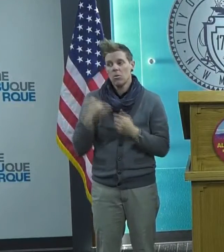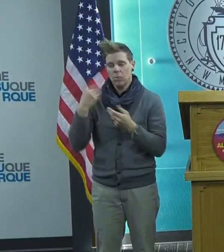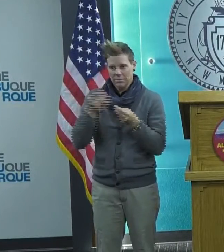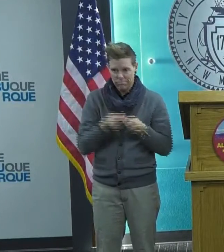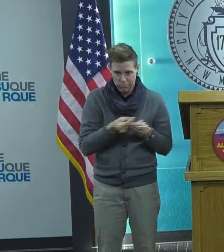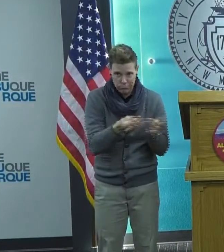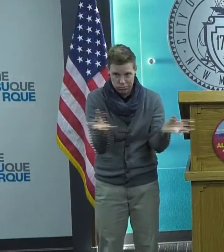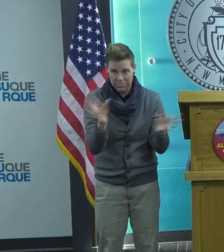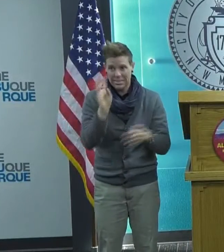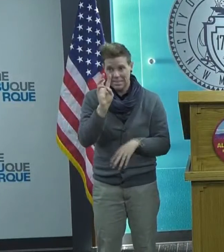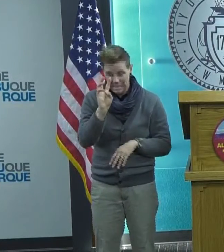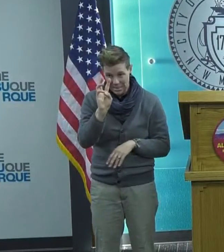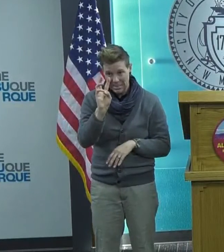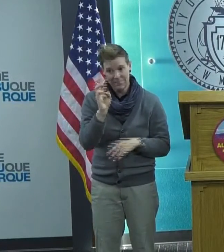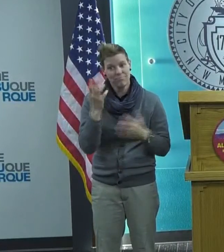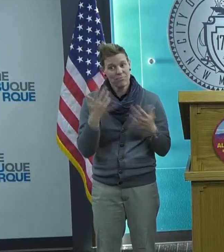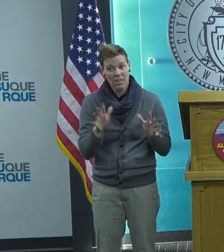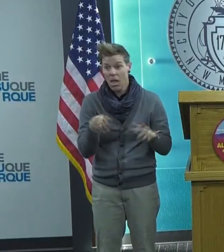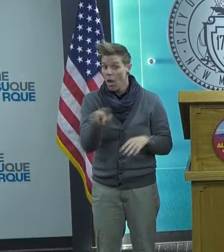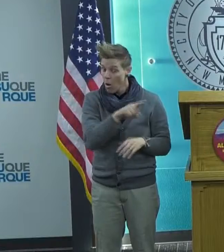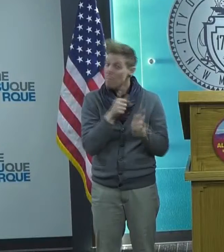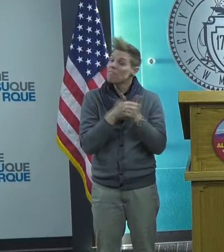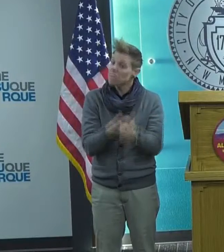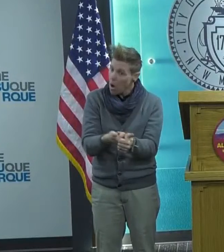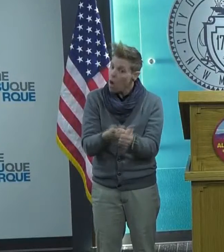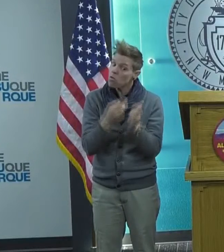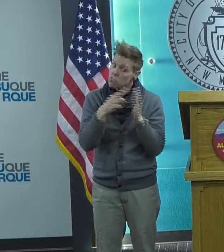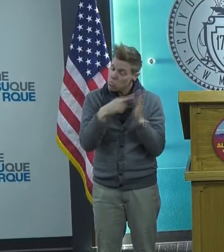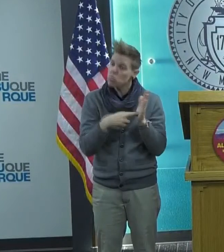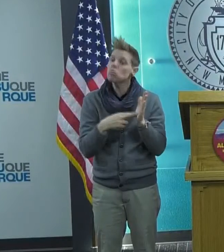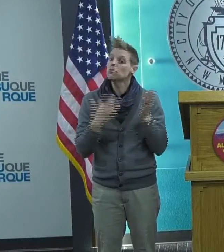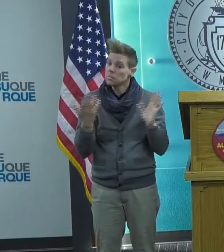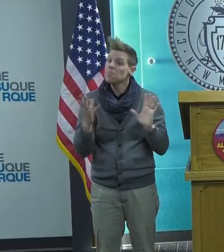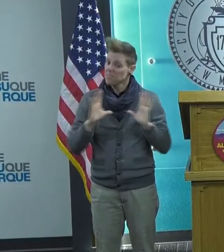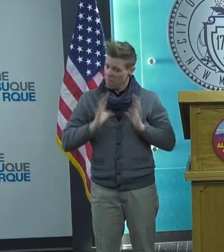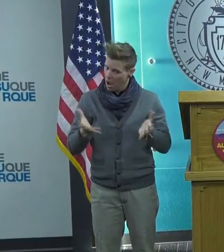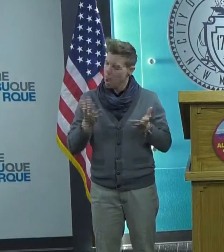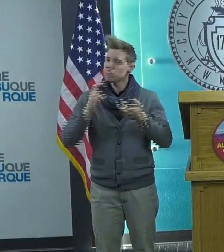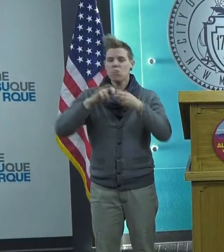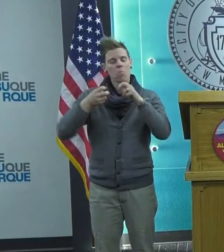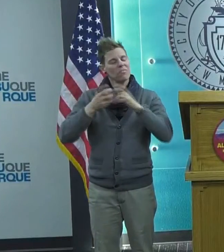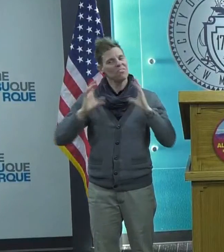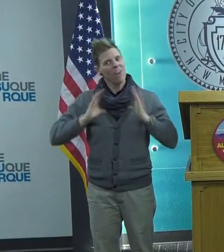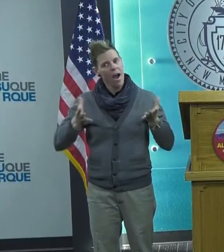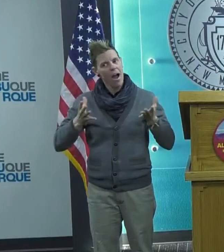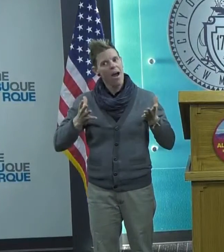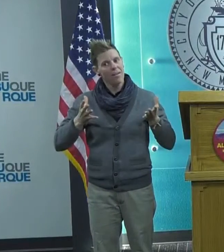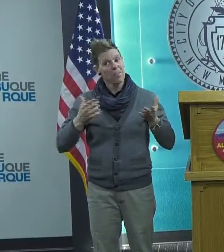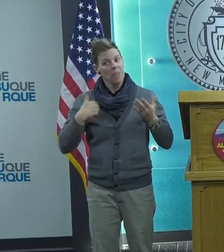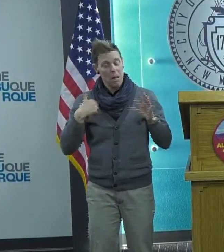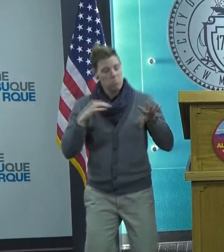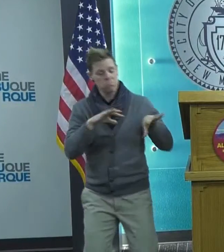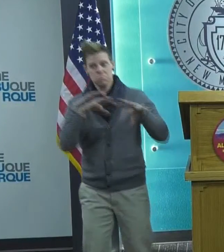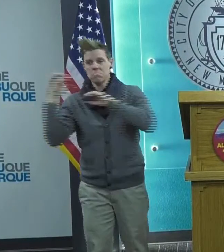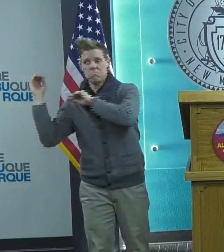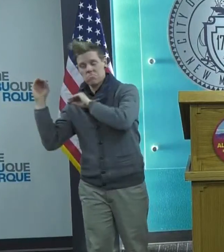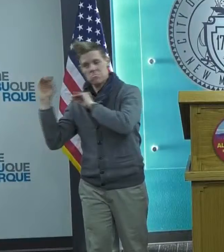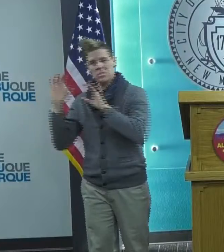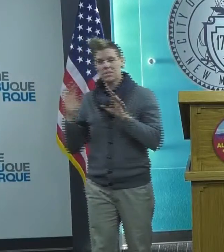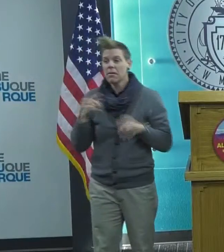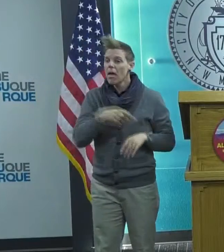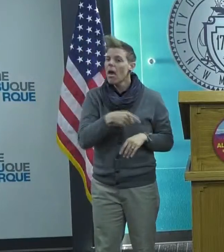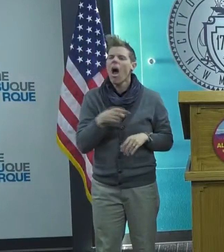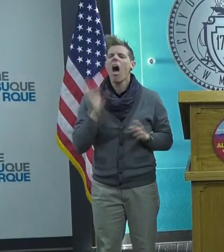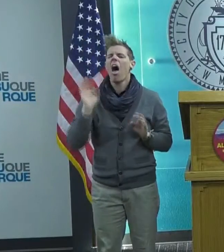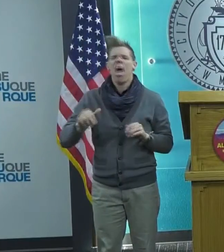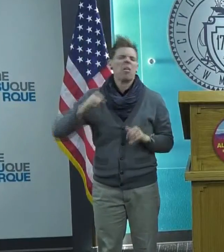with, if you just follow the rules, then we'll be on our way. But obviously when folks really refuse to,